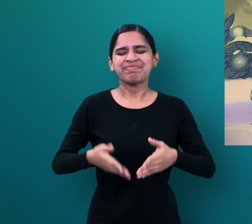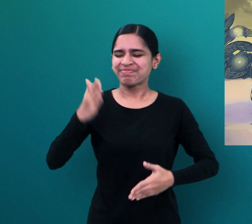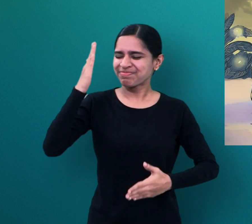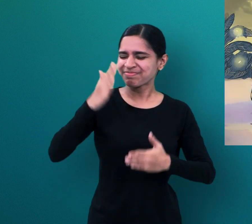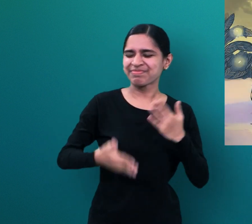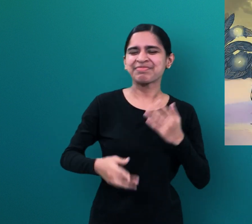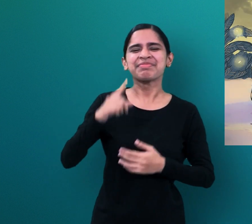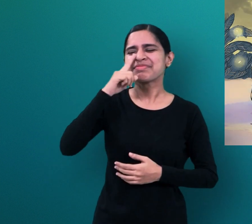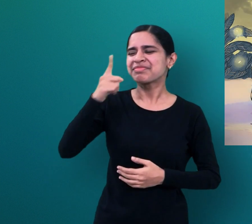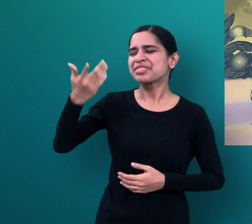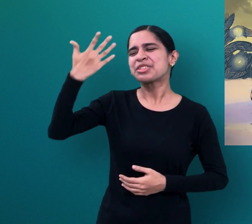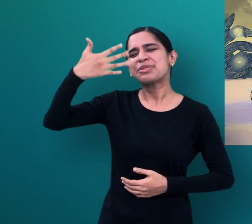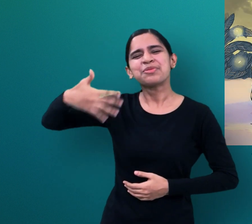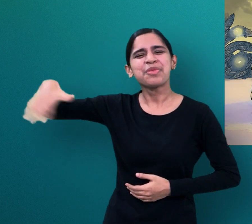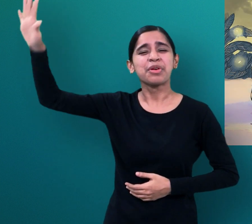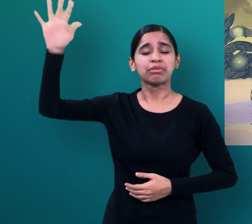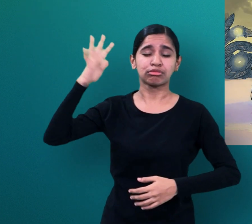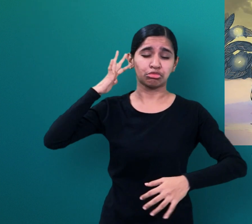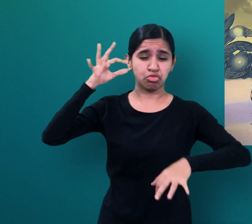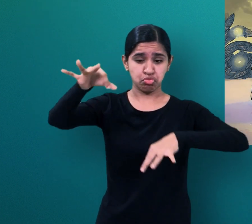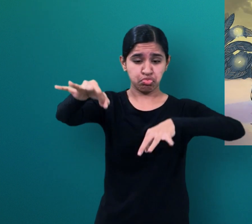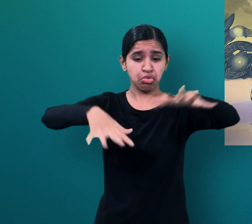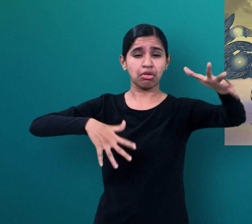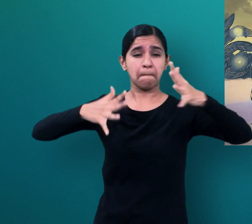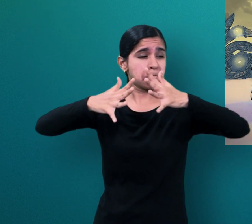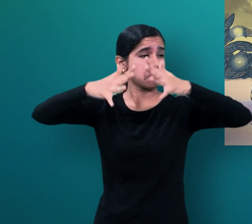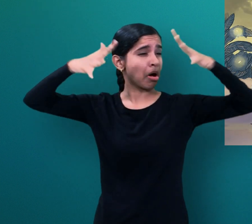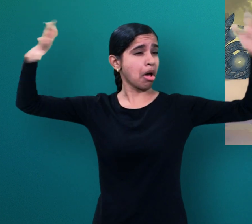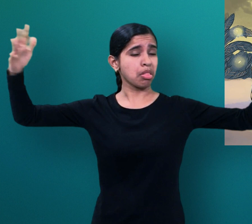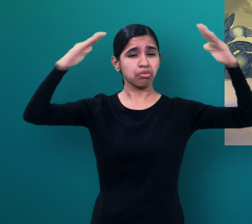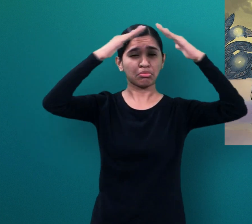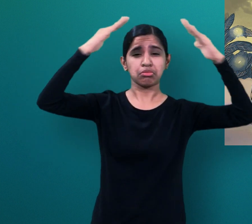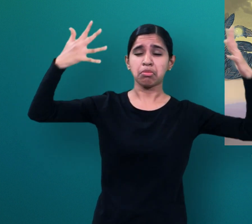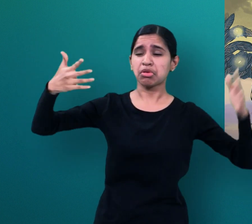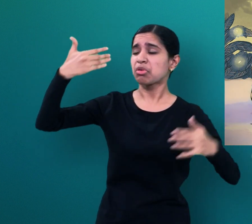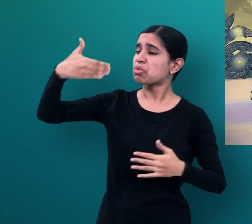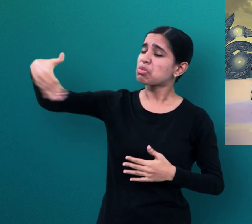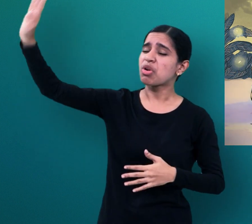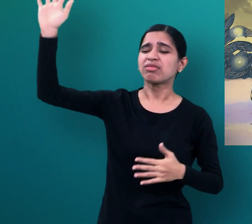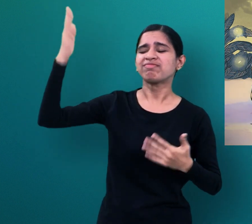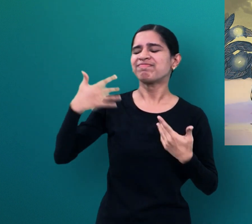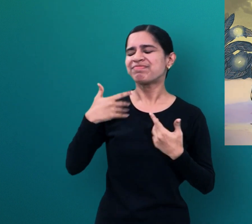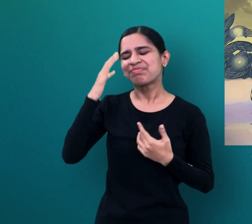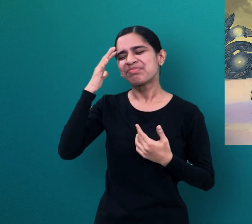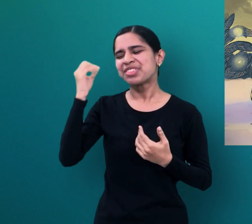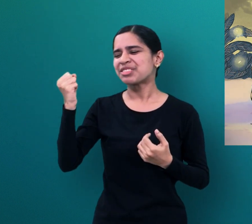It is one of the last memories I shared with Sisa before she left for the city, Aski